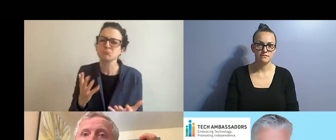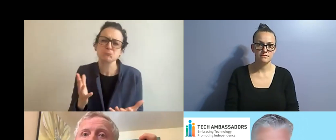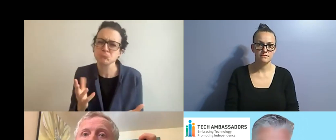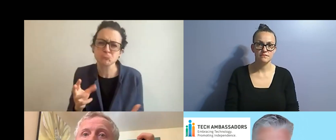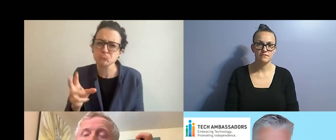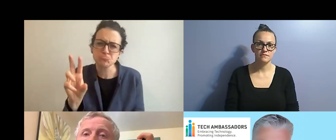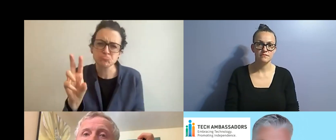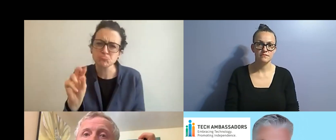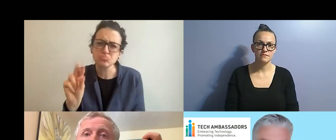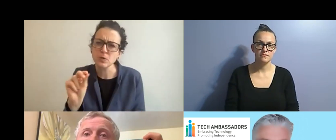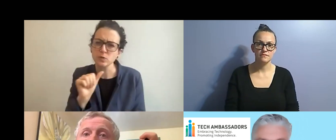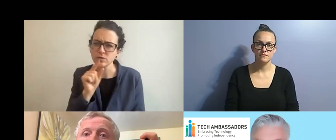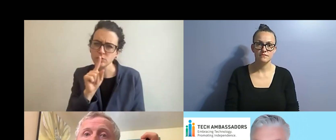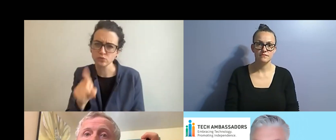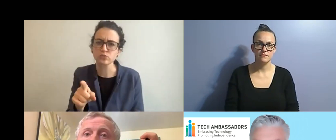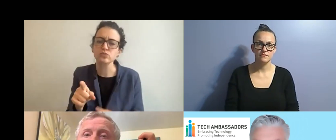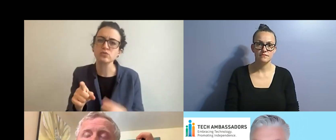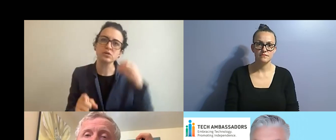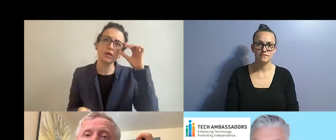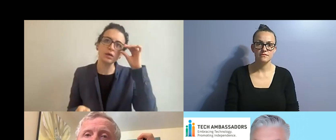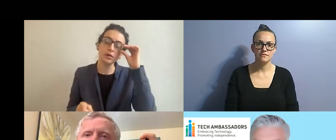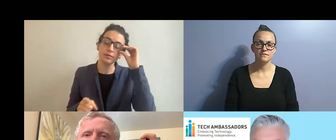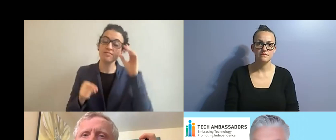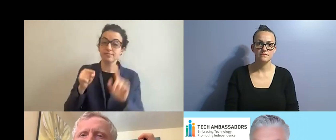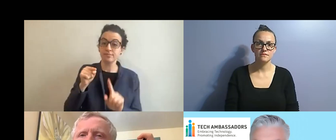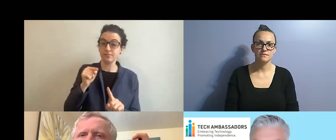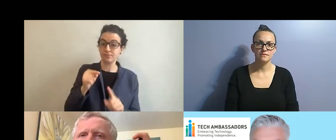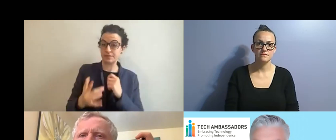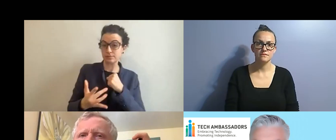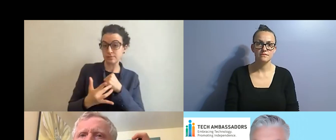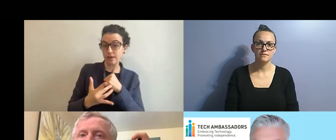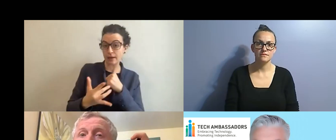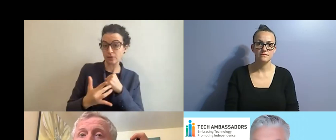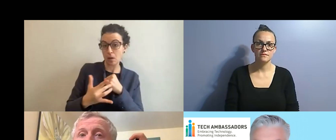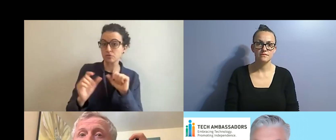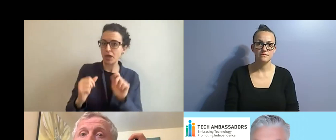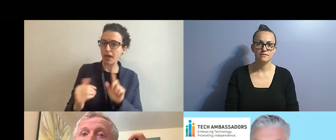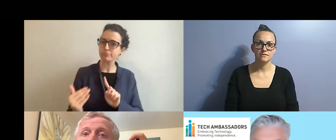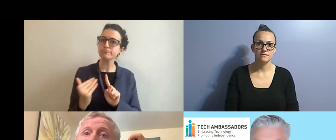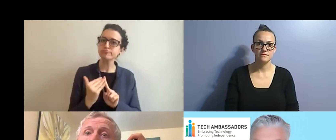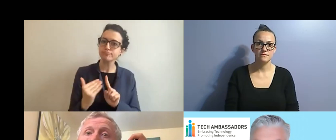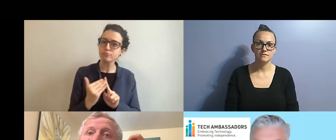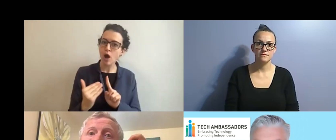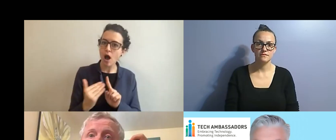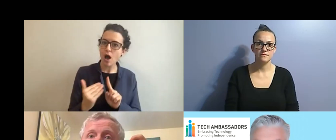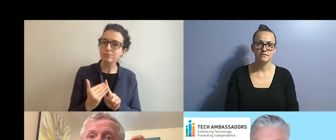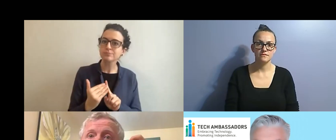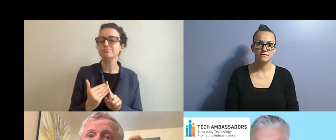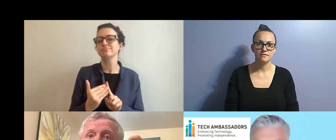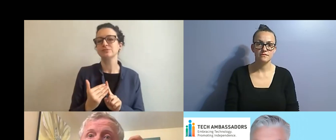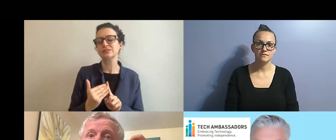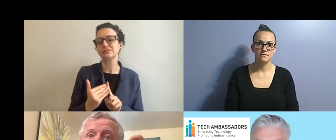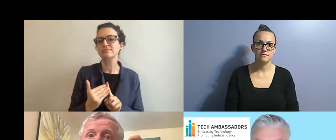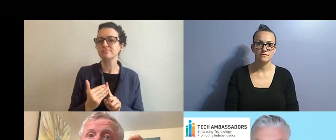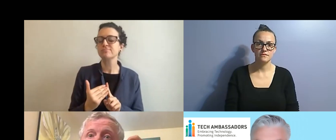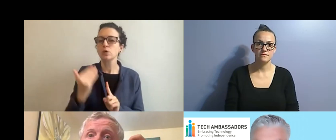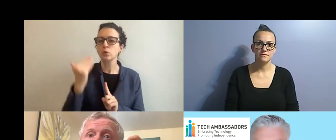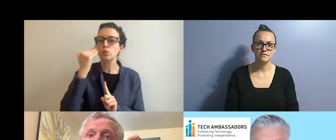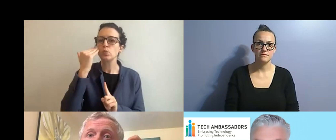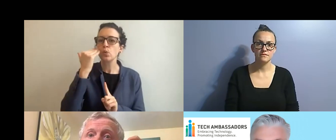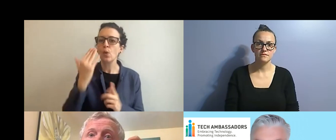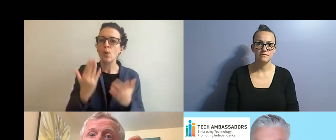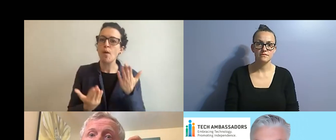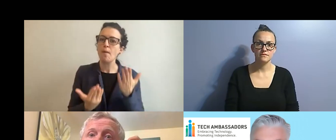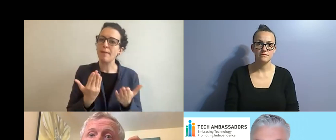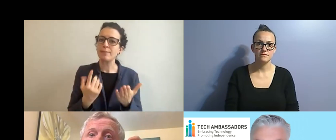to do. And sometimes in the morning, we might need that hour help. We need help in the